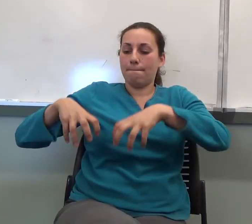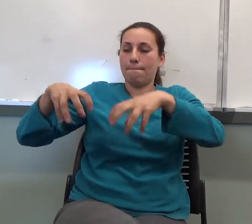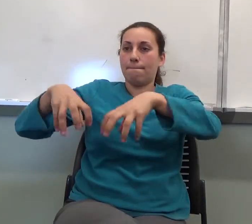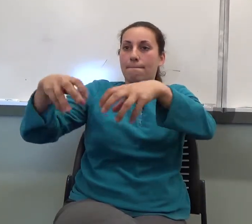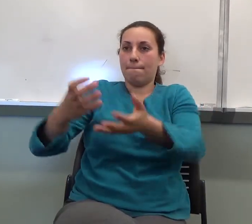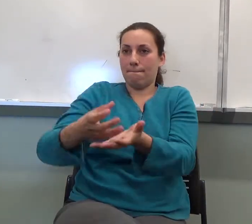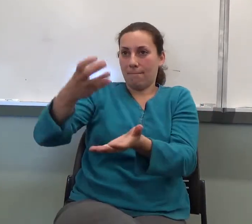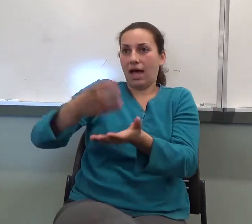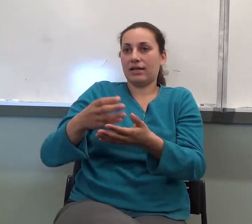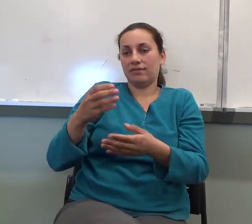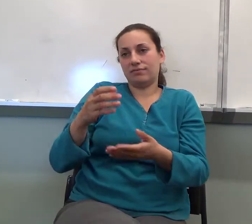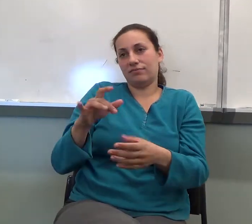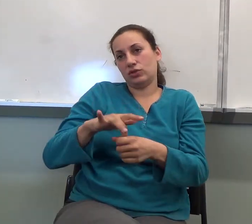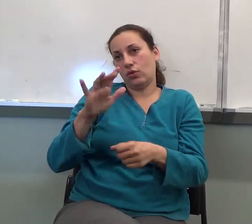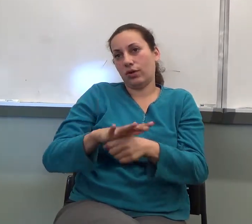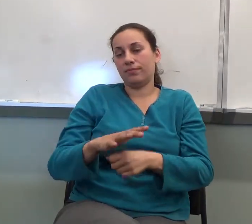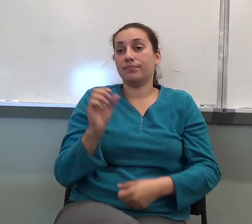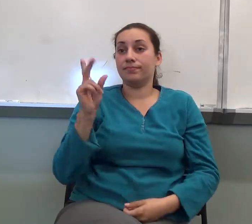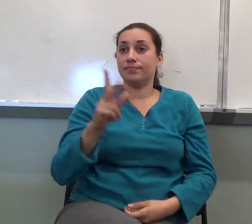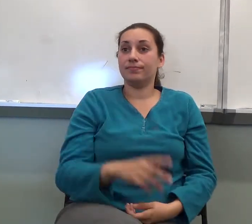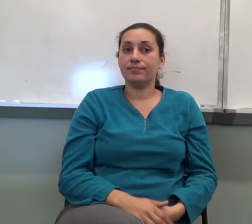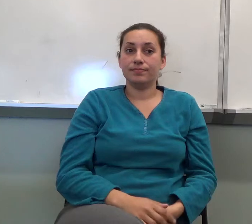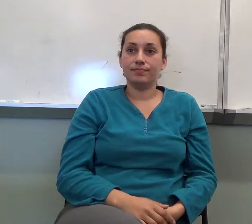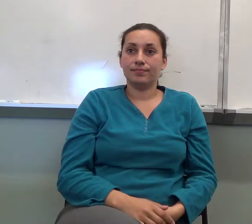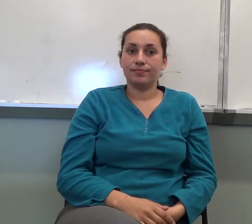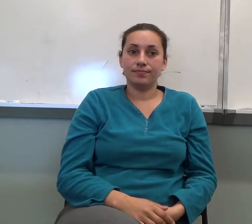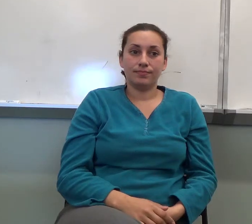Make sense? Okay. Any others?